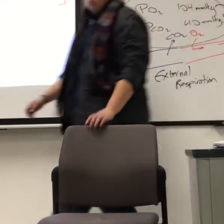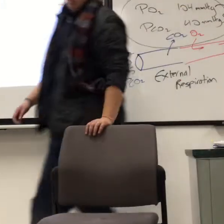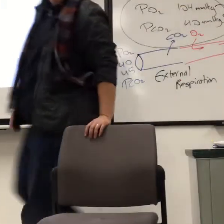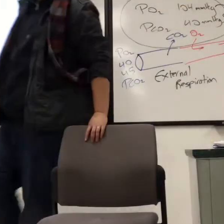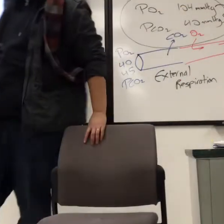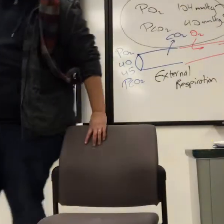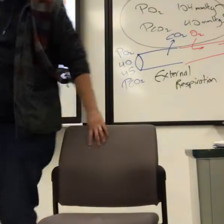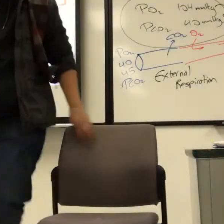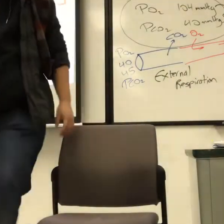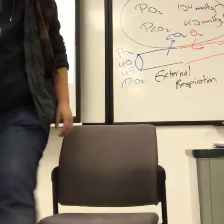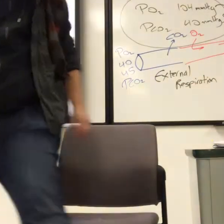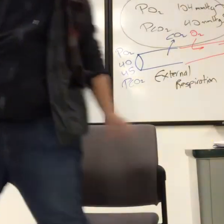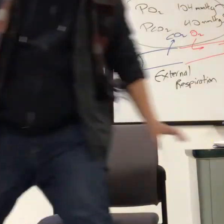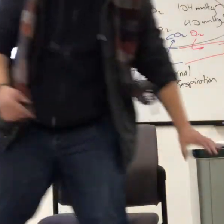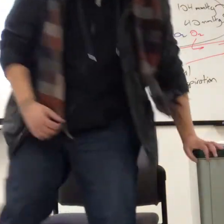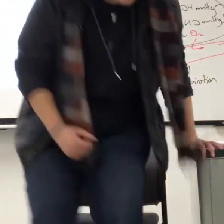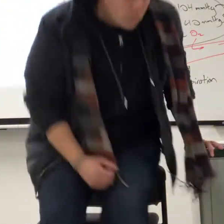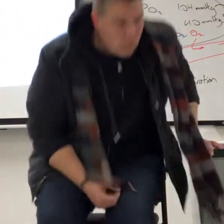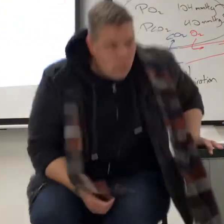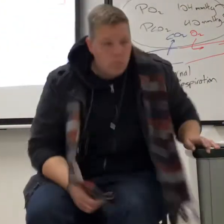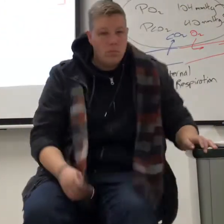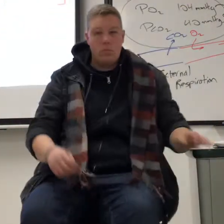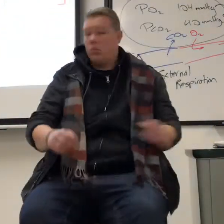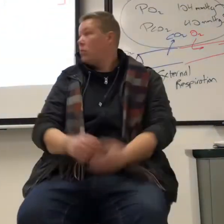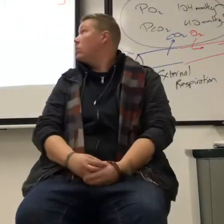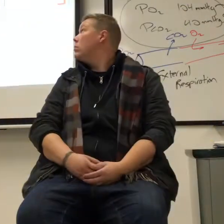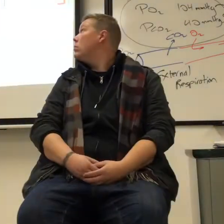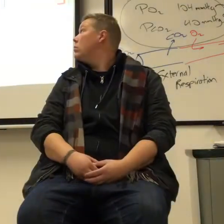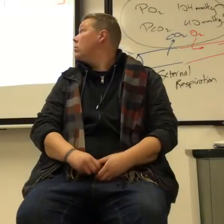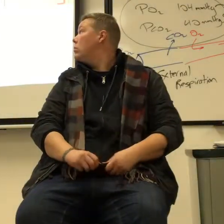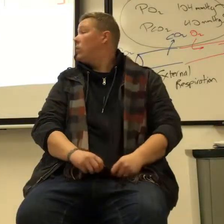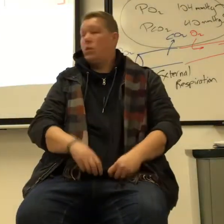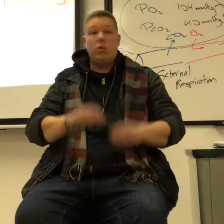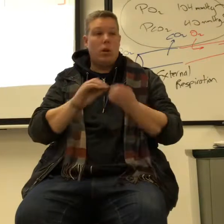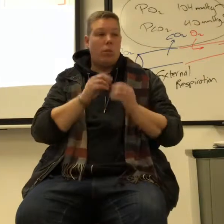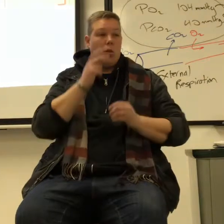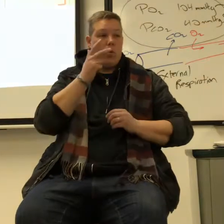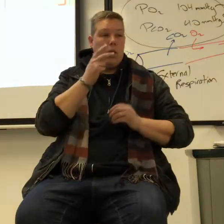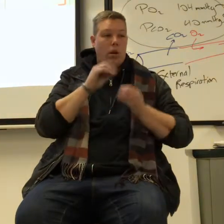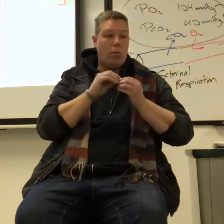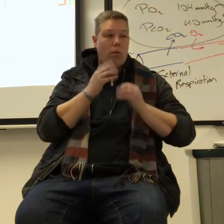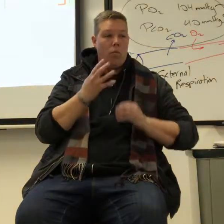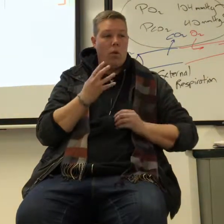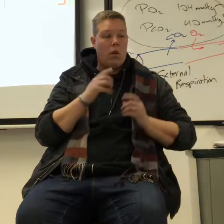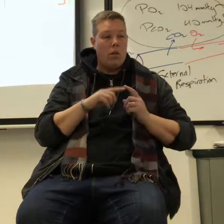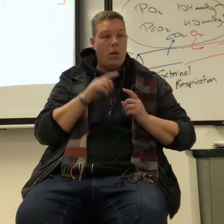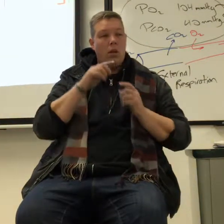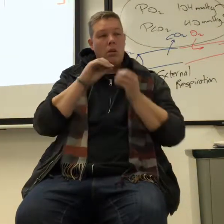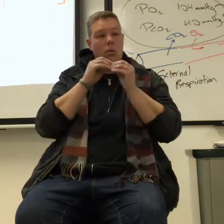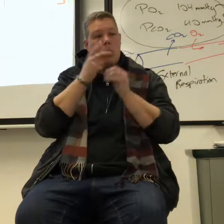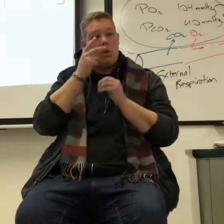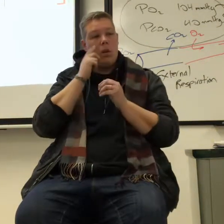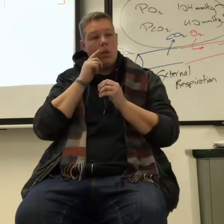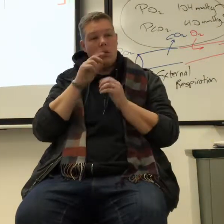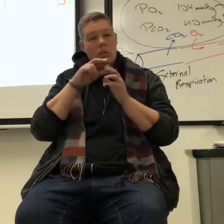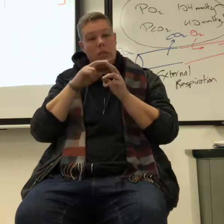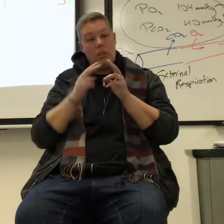4. And during a breath out, FRC buffers a big decrease in CO2 in the pulmonary blood. And also during taking